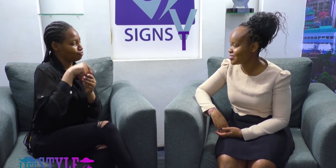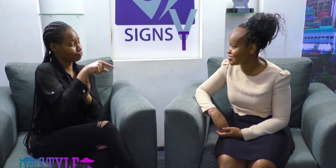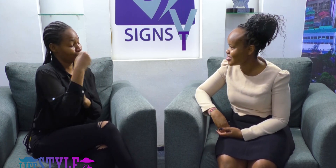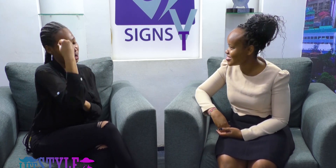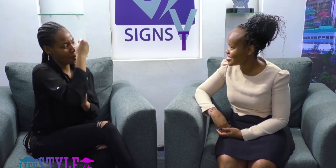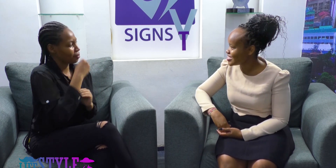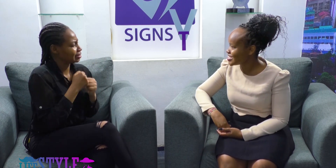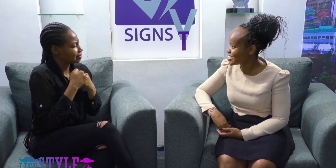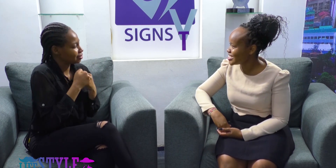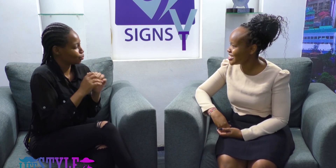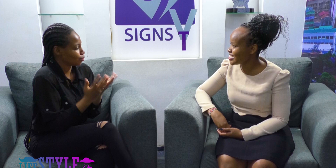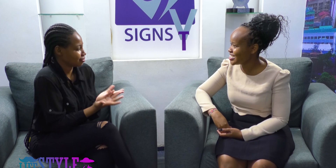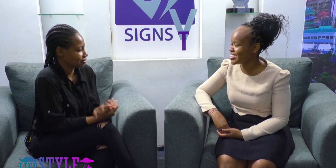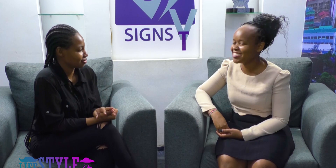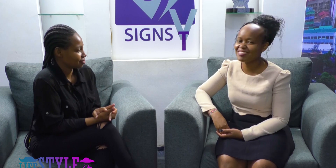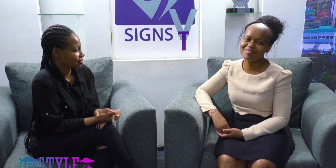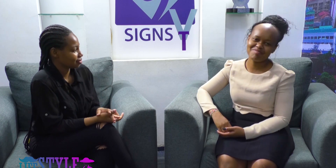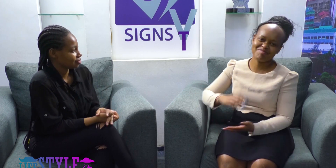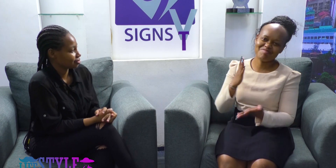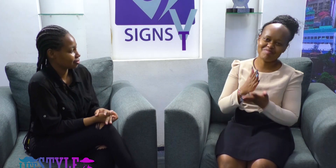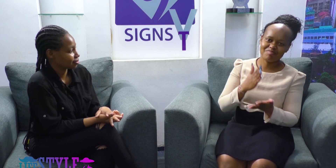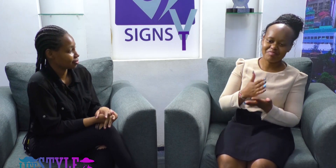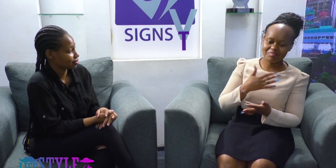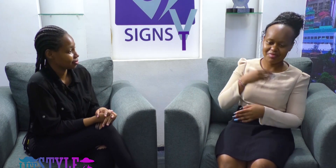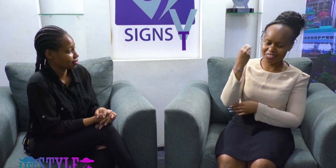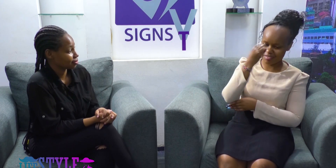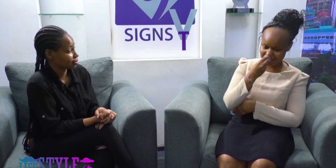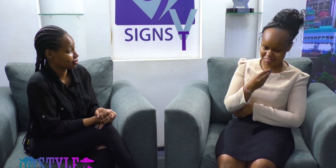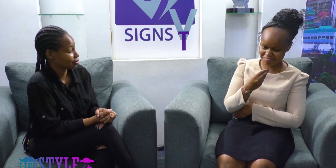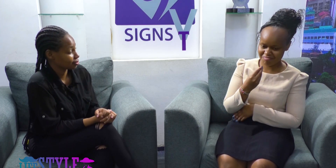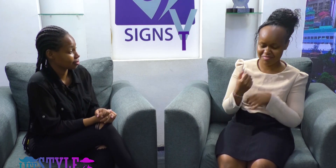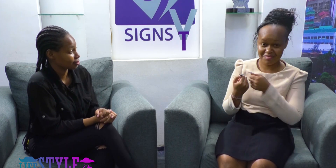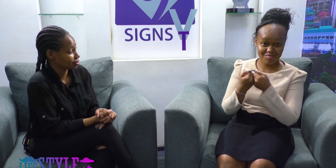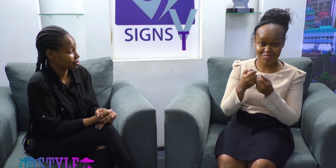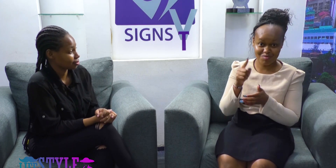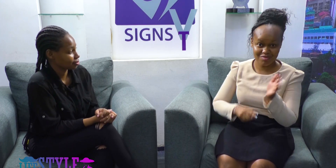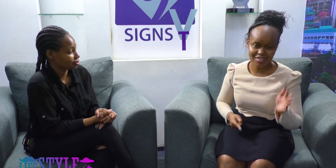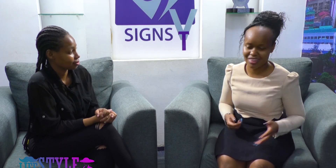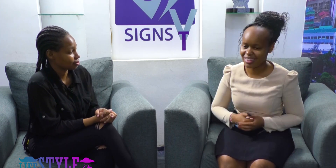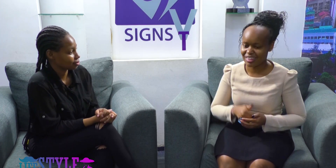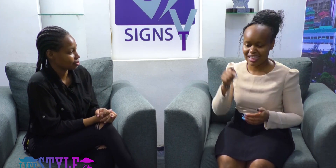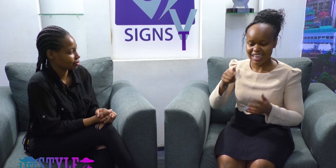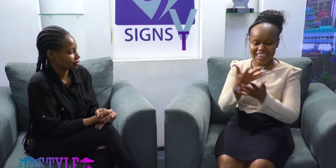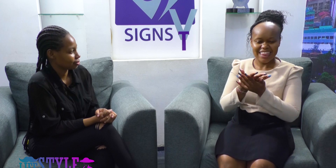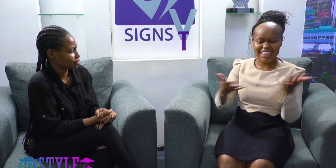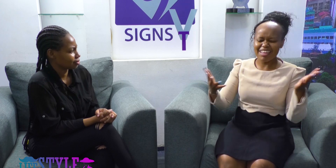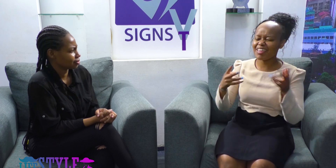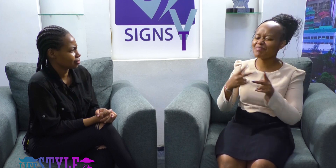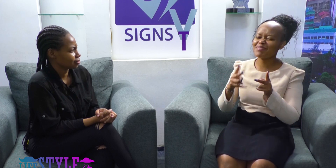What was the challenge in this beauty industry? In the beauty industry, the big